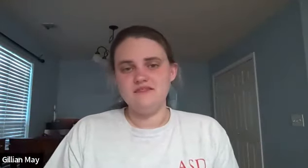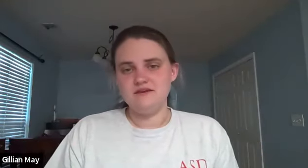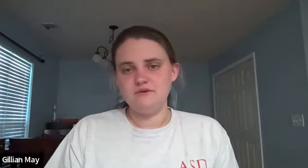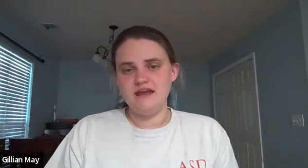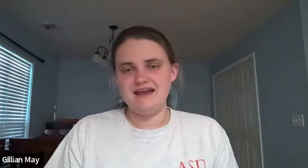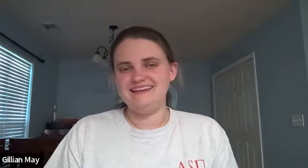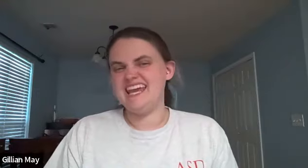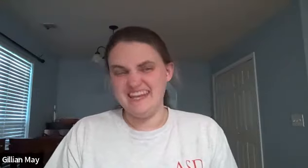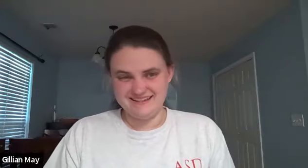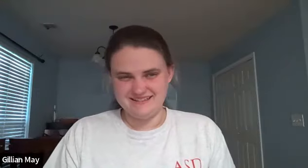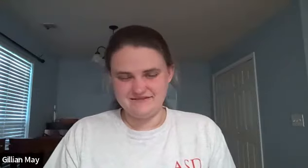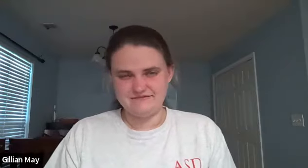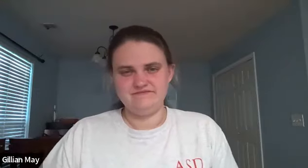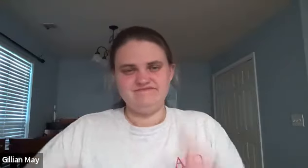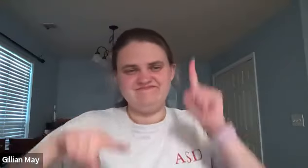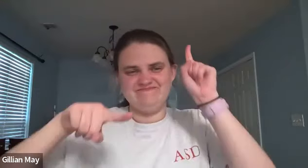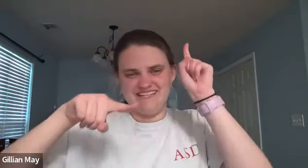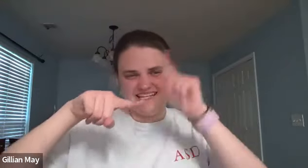Then we had can't.